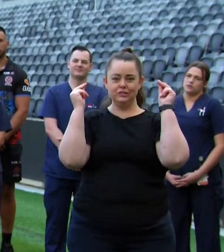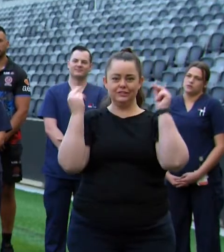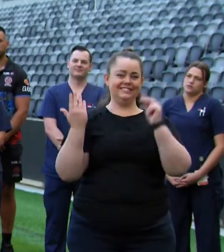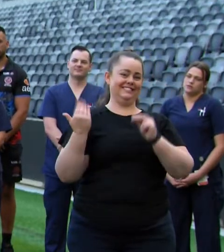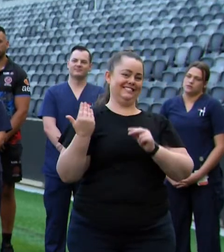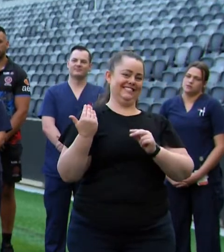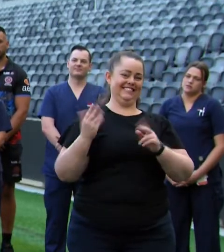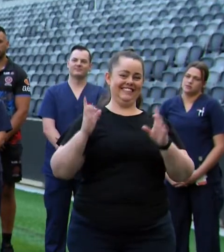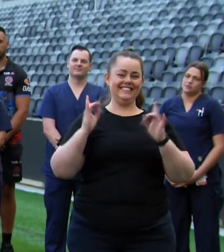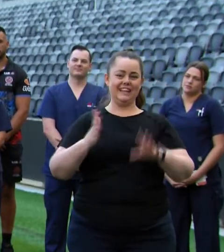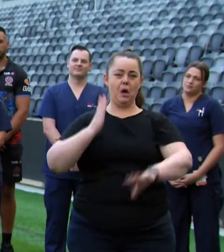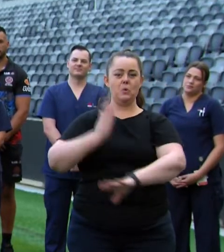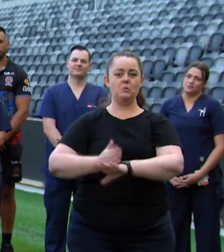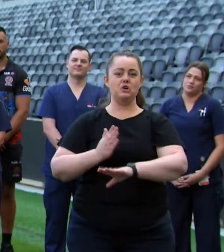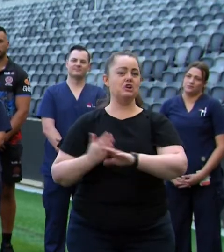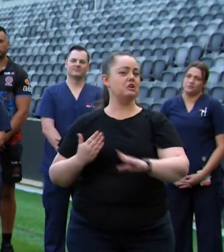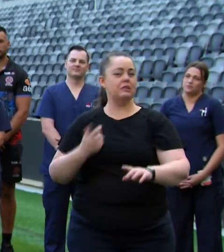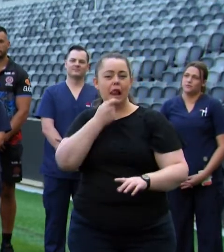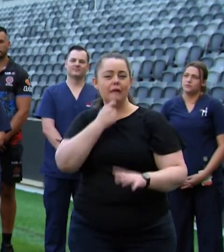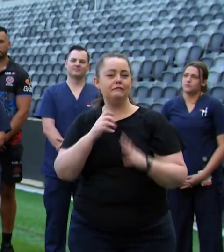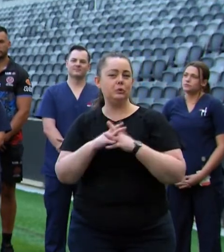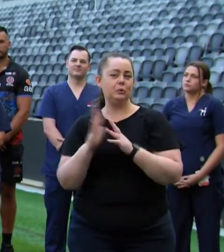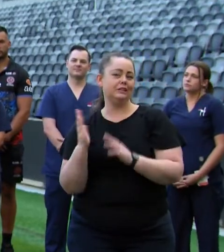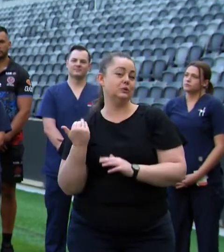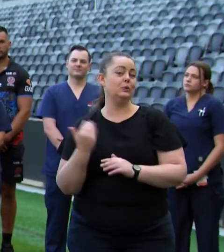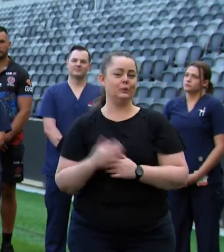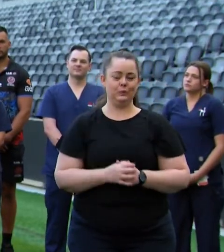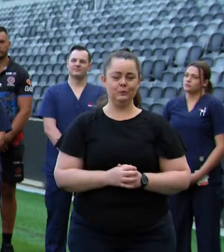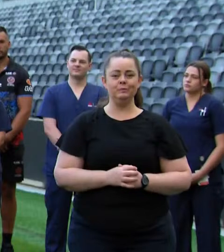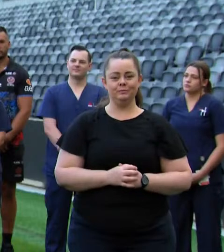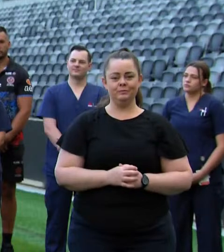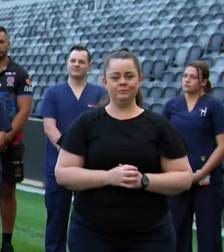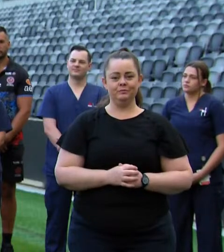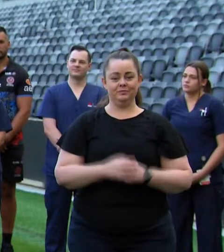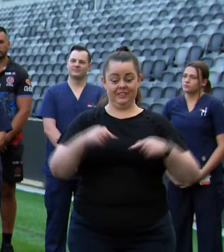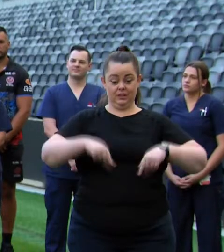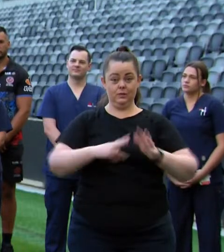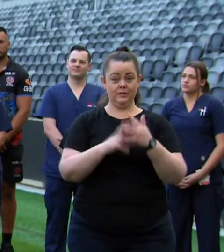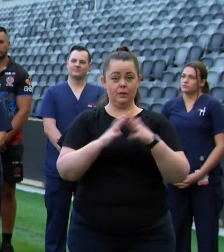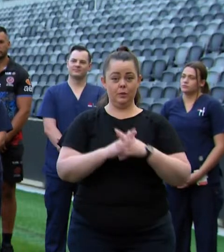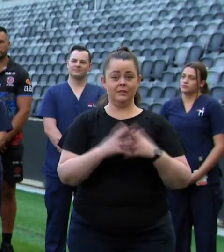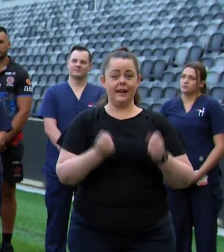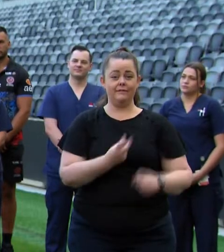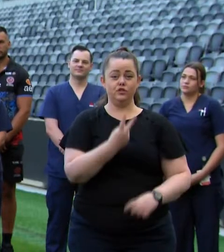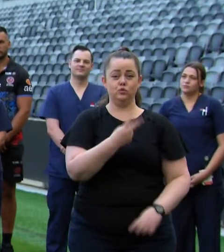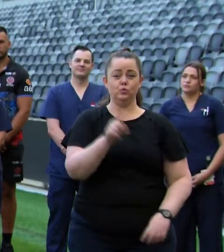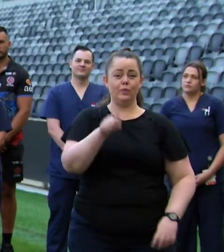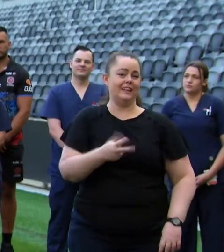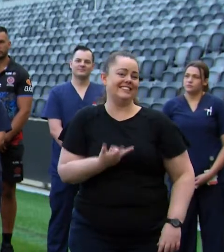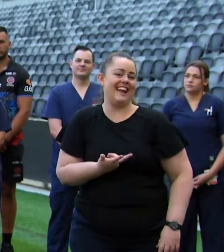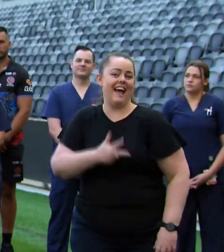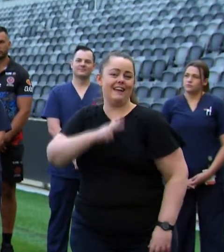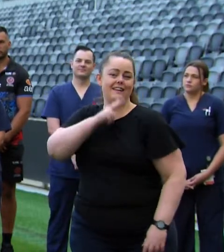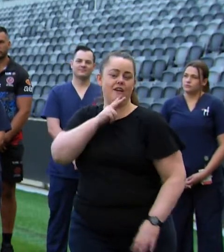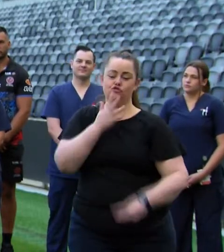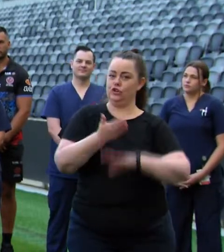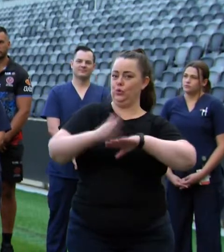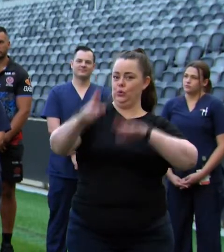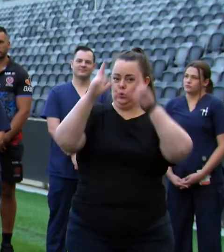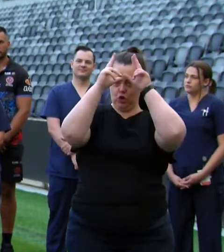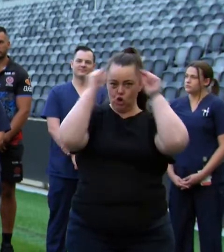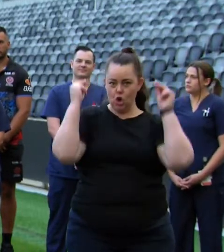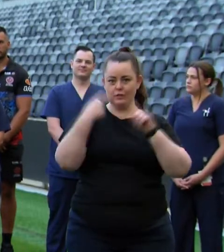to work just in the last few weeks here in New South Wales. There are 2,800 incredible new nurses